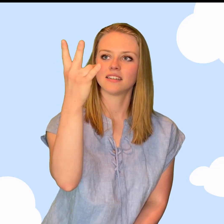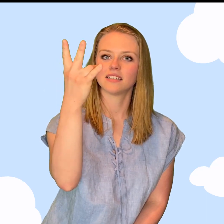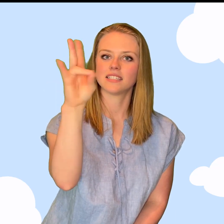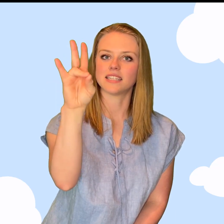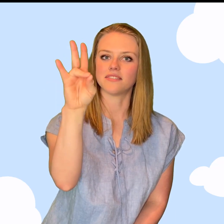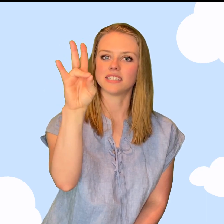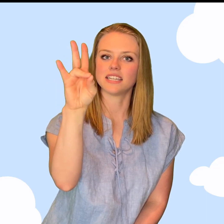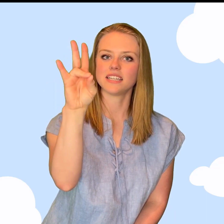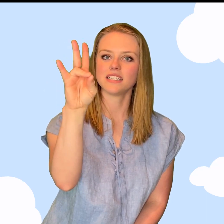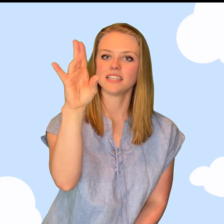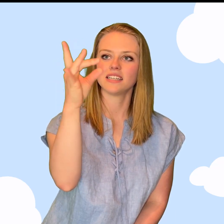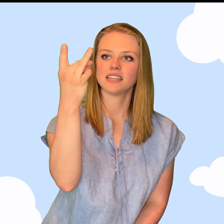17,